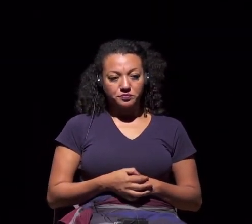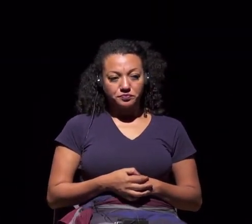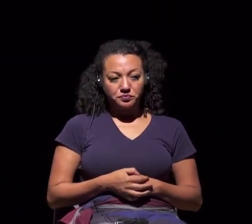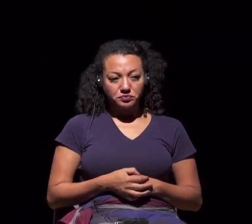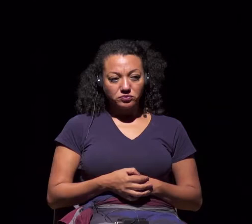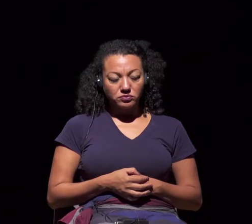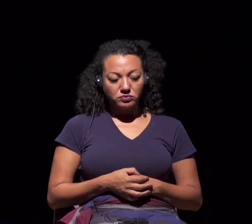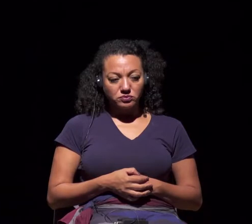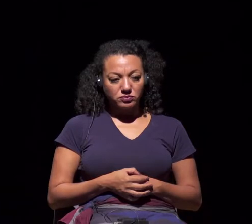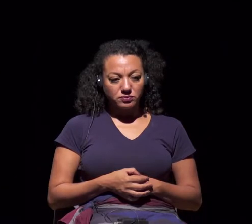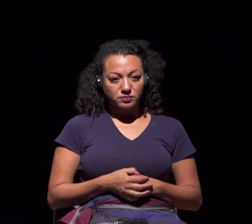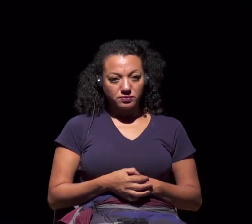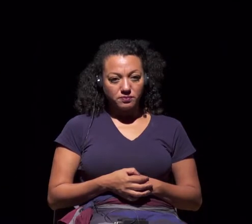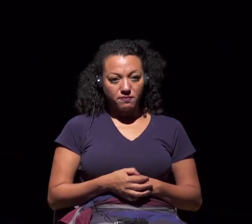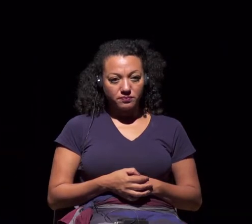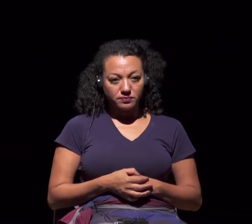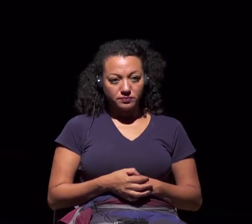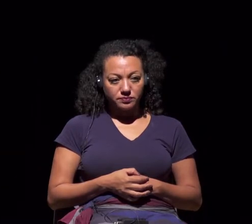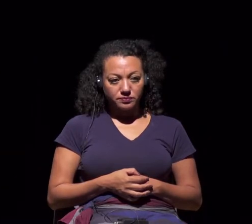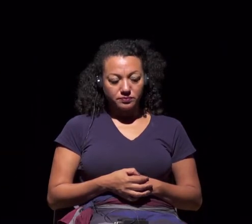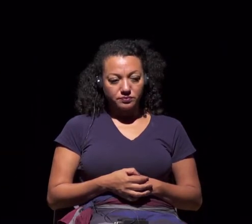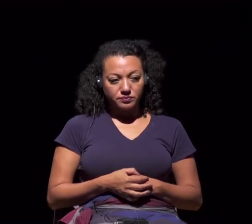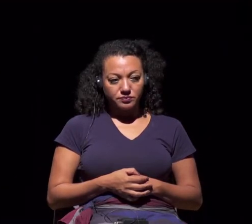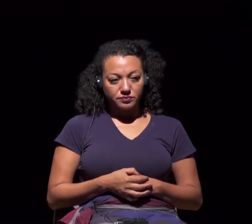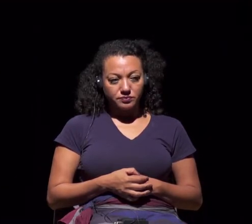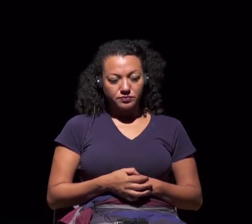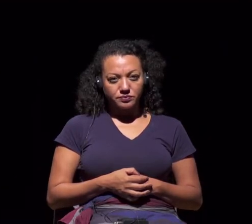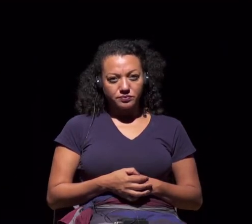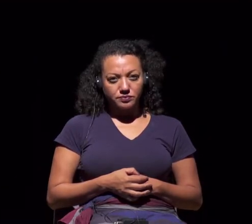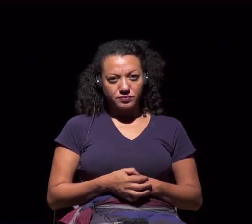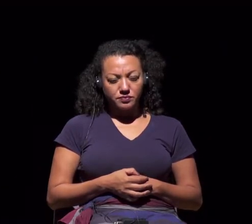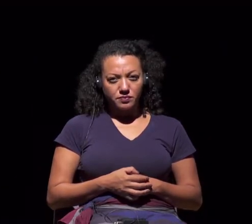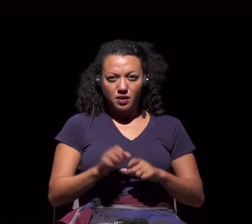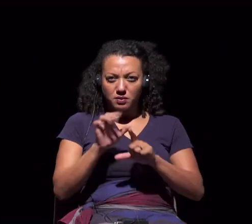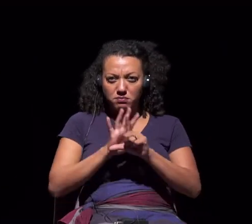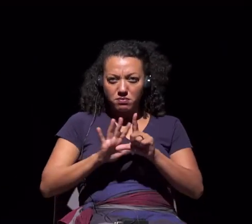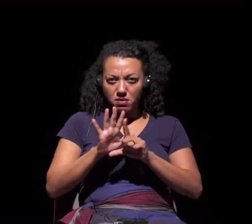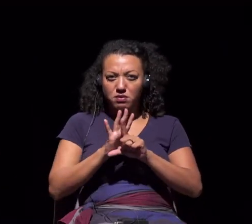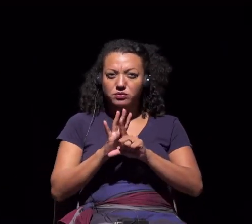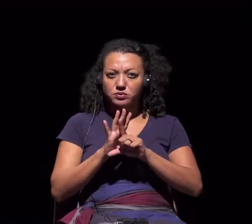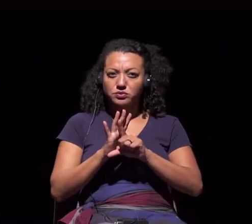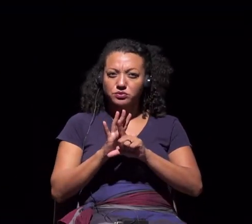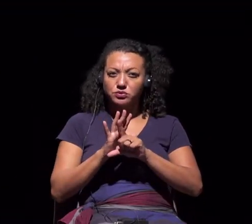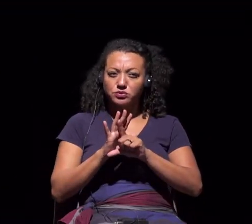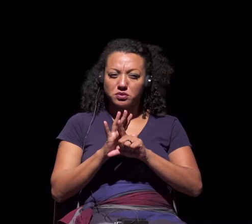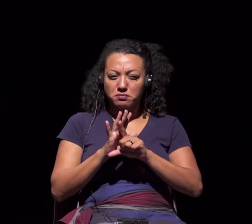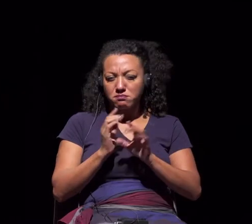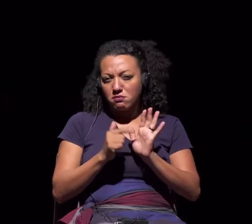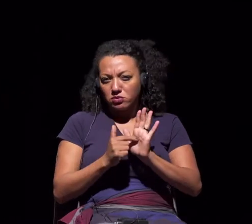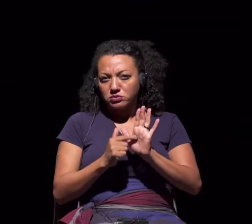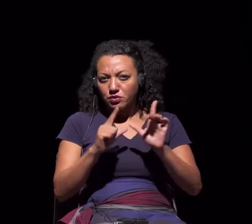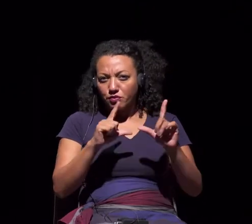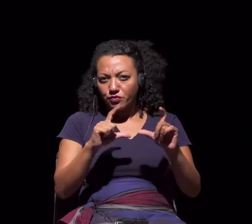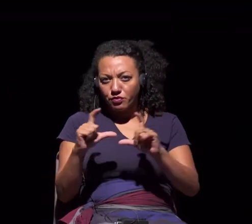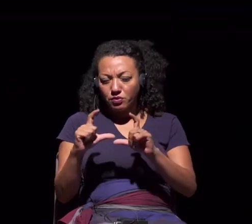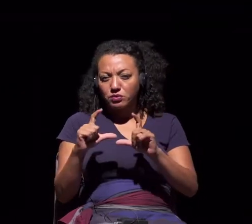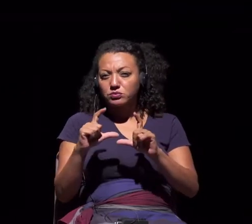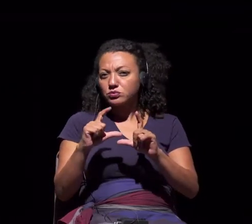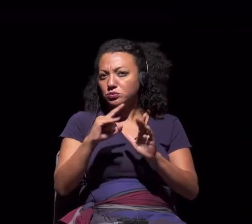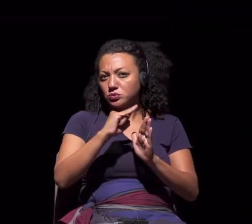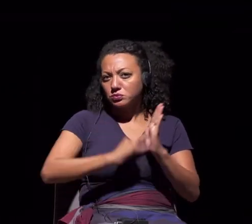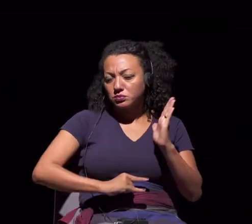And the archival image shows up here as photographs and documents that are employed to tell particular